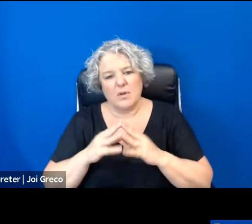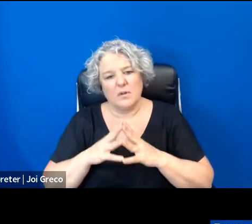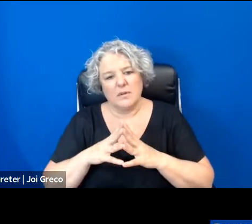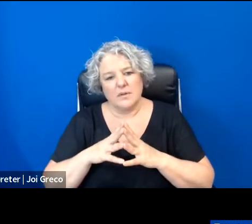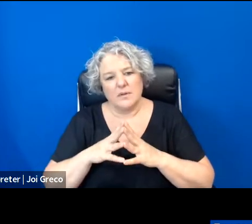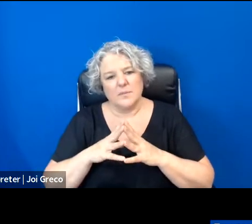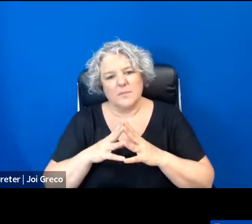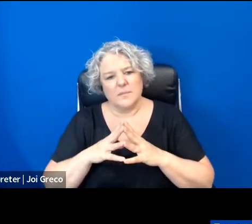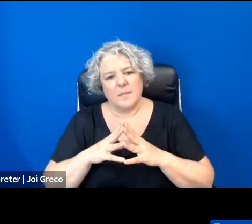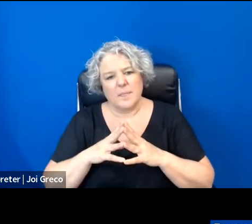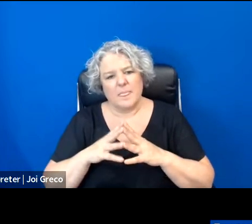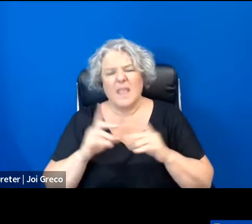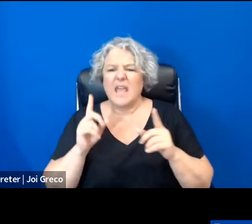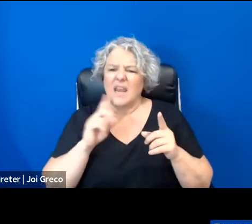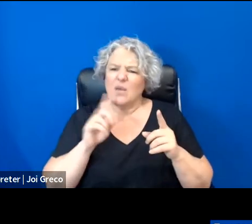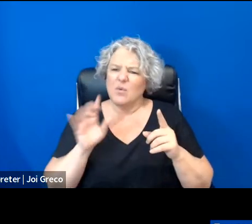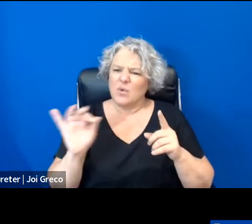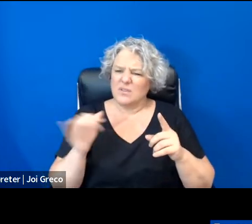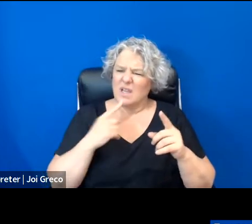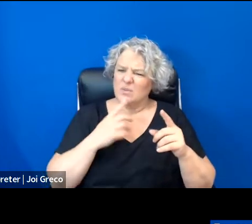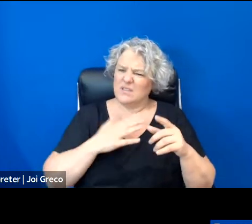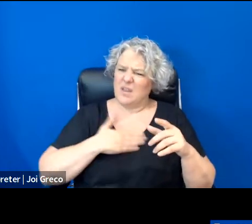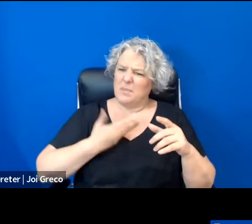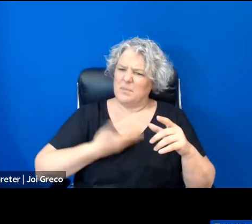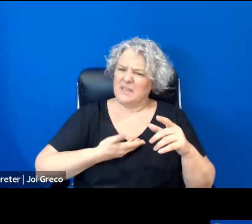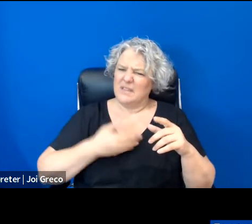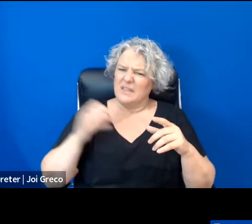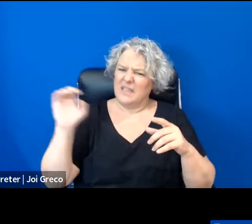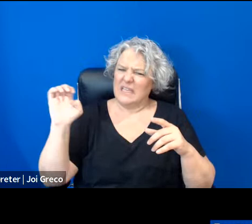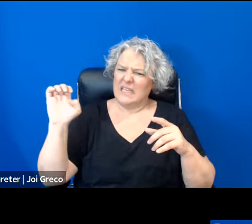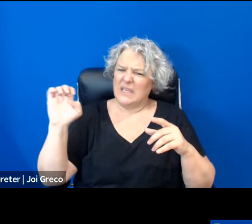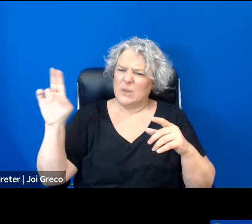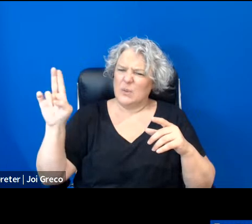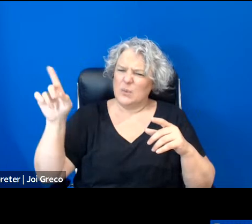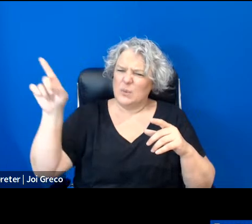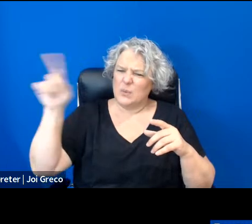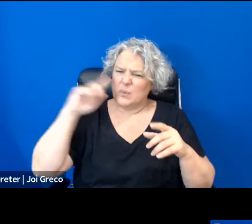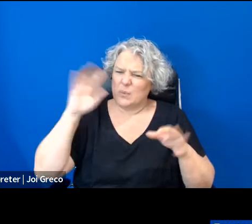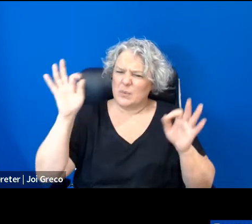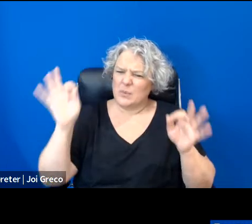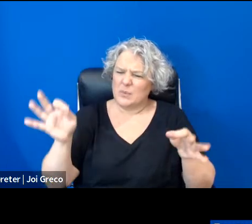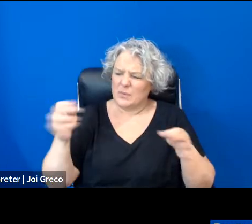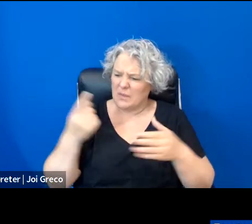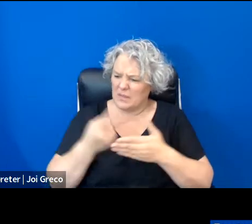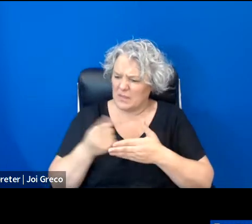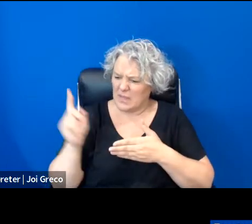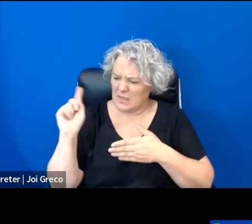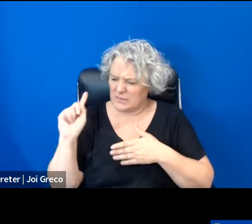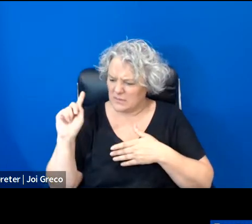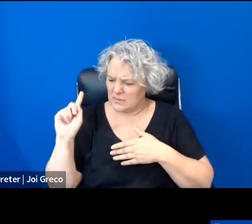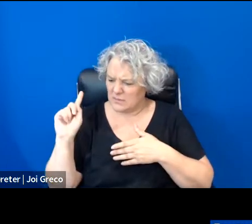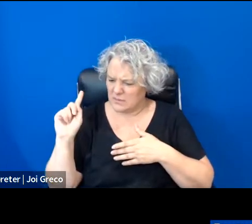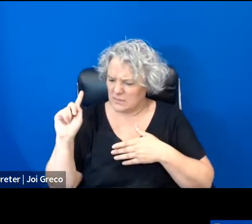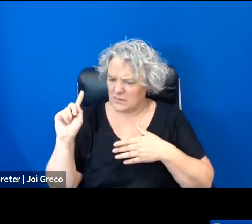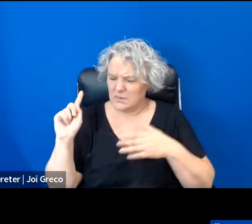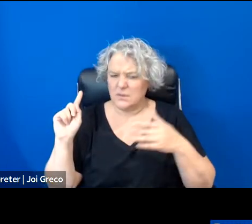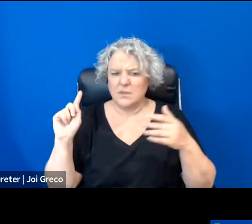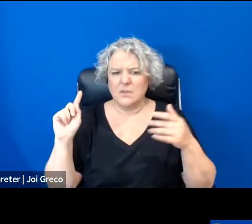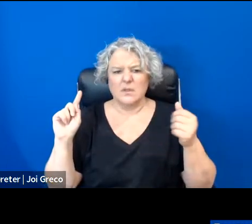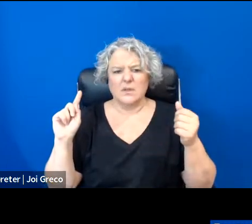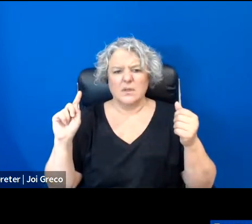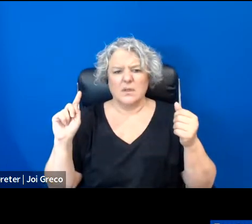and by the way, I was pretty distressed to see that I believe the EU, there was a judgment in the EU last week that